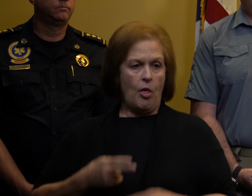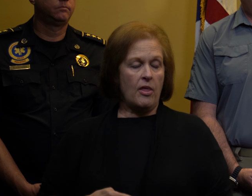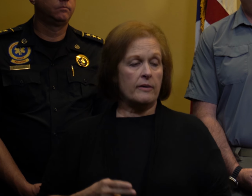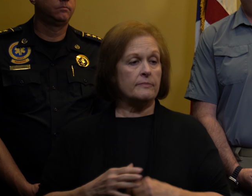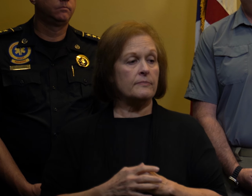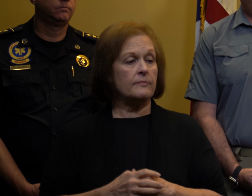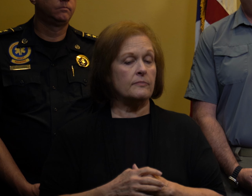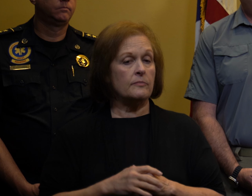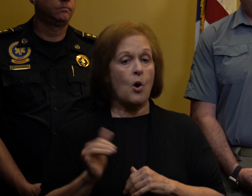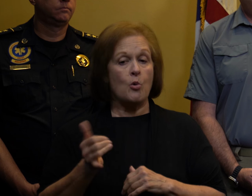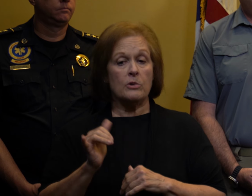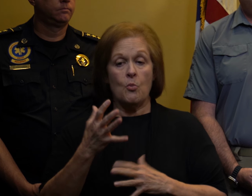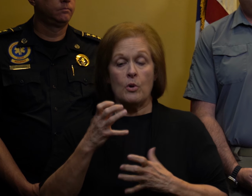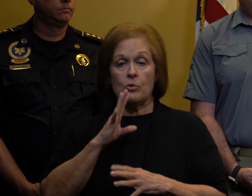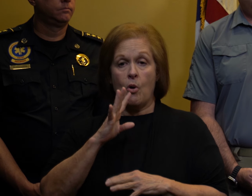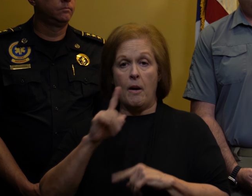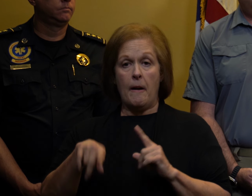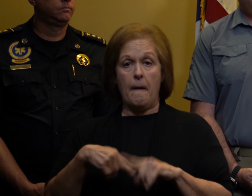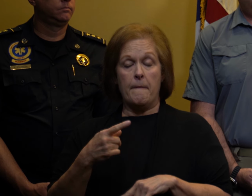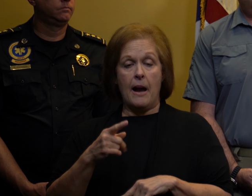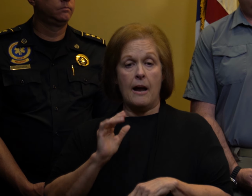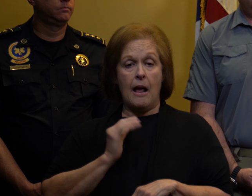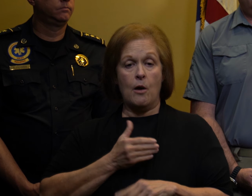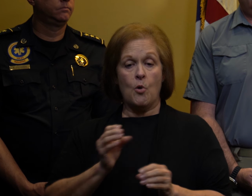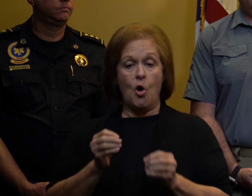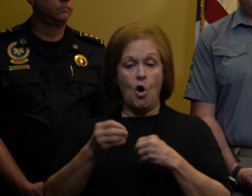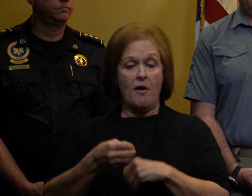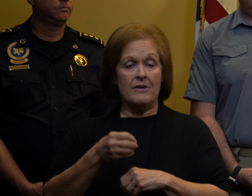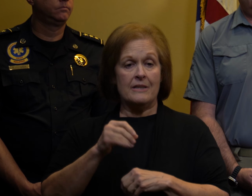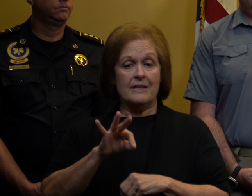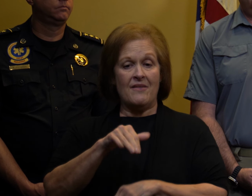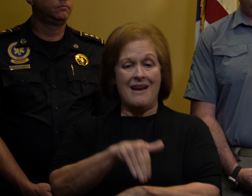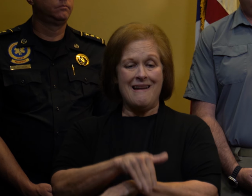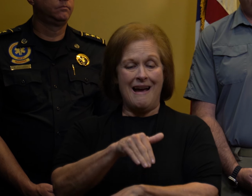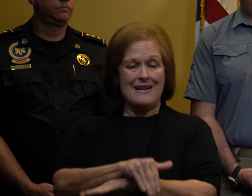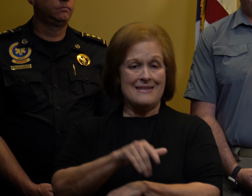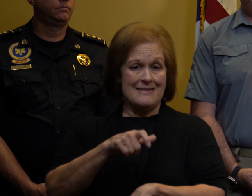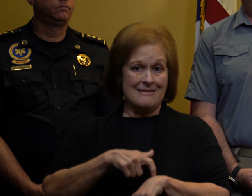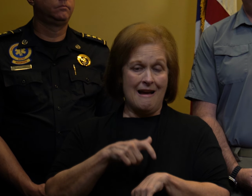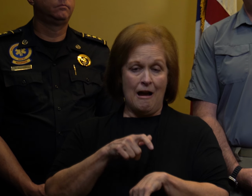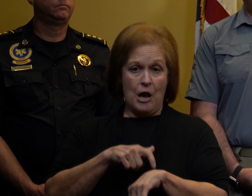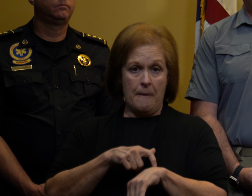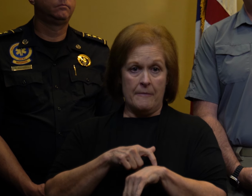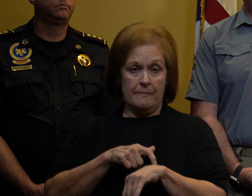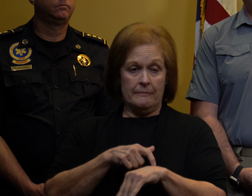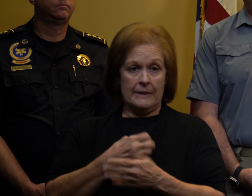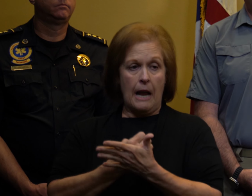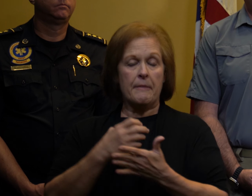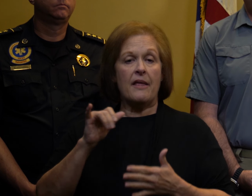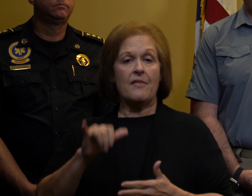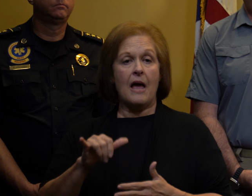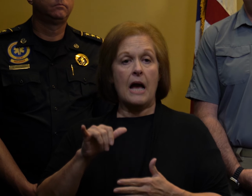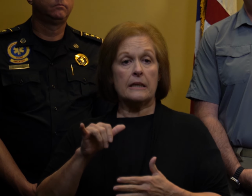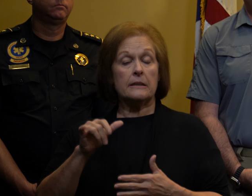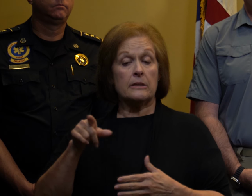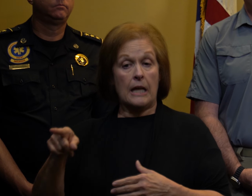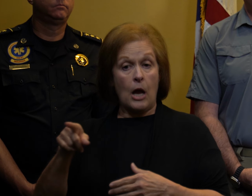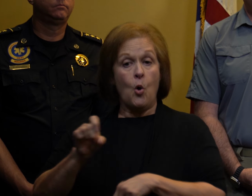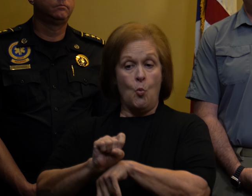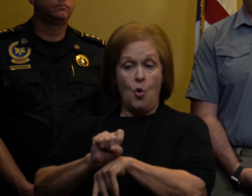wanted to also speak about our Office of Nighttime Economy, who coordinated a most recent sweep in the French